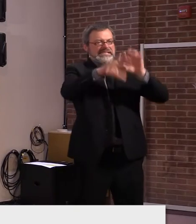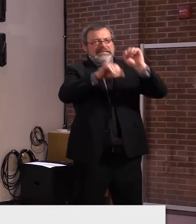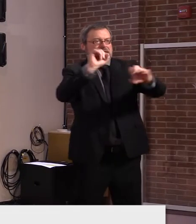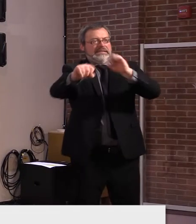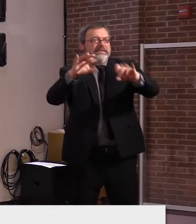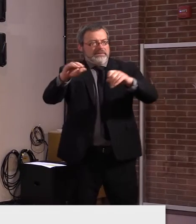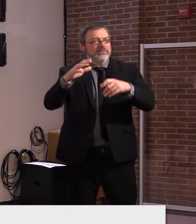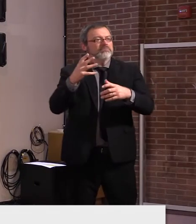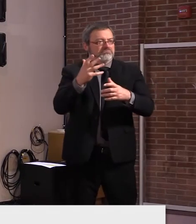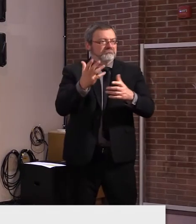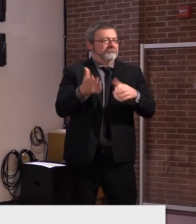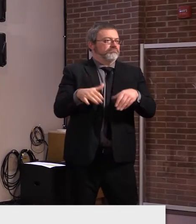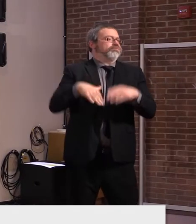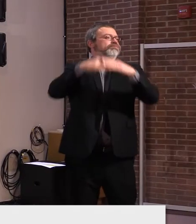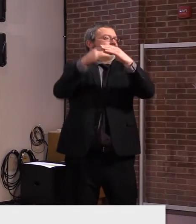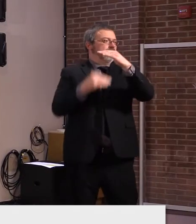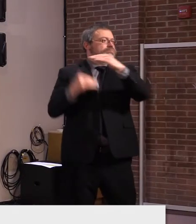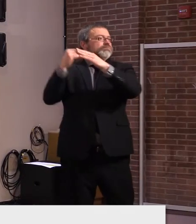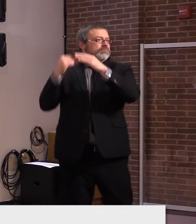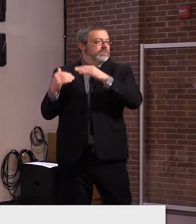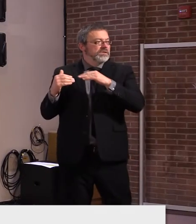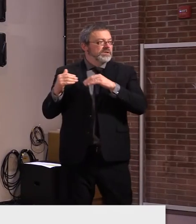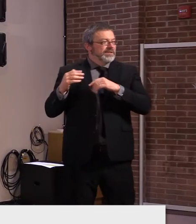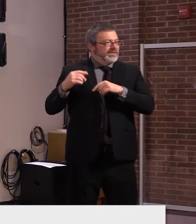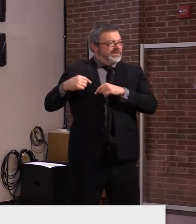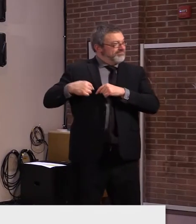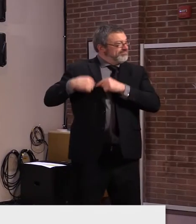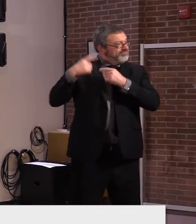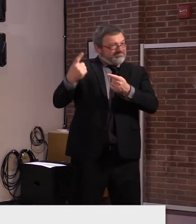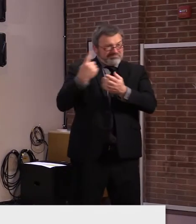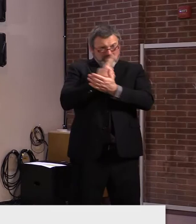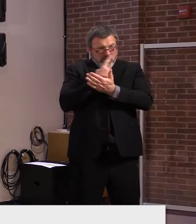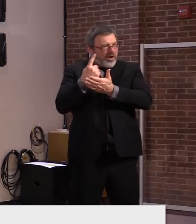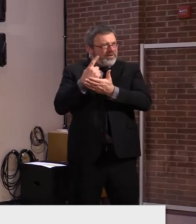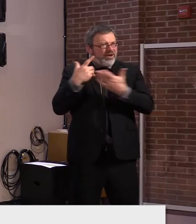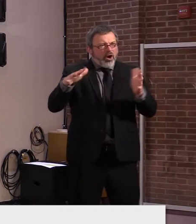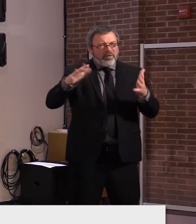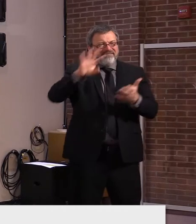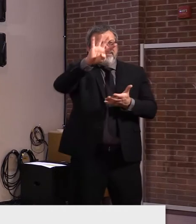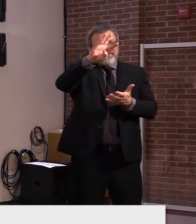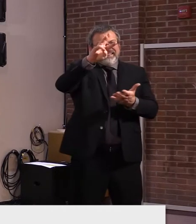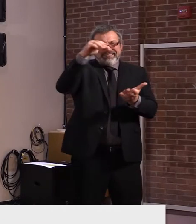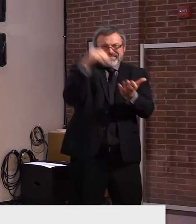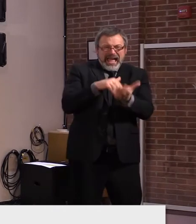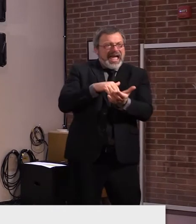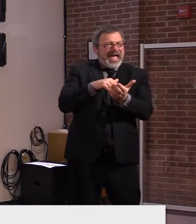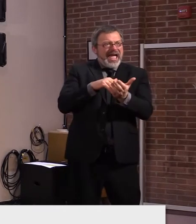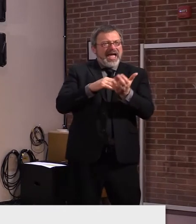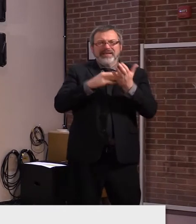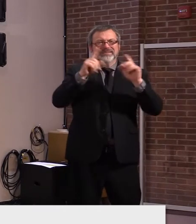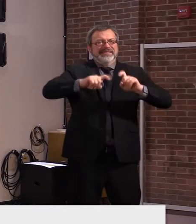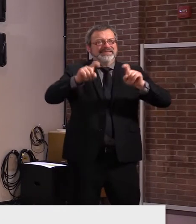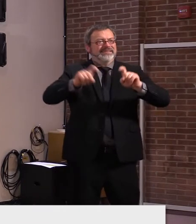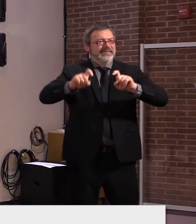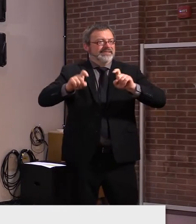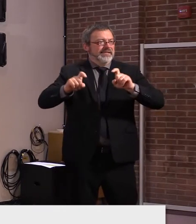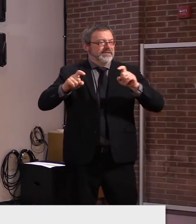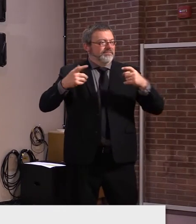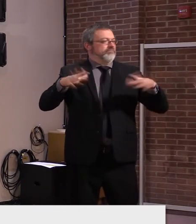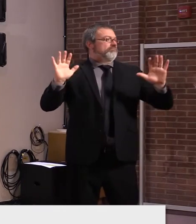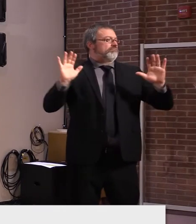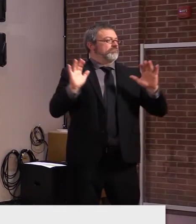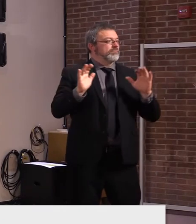processed over 46,000 tests. You can find these testing locations at